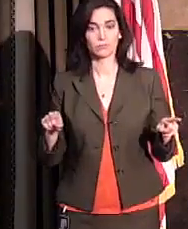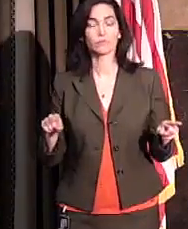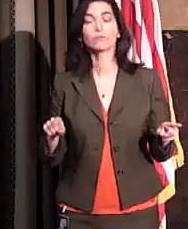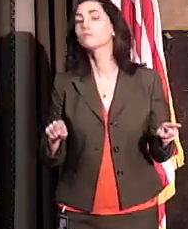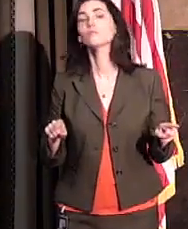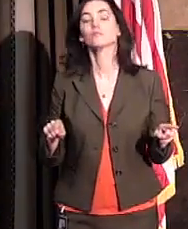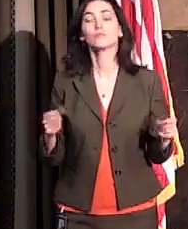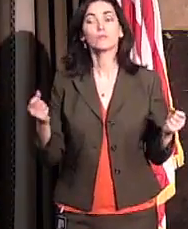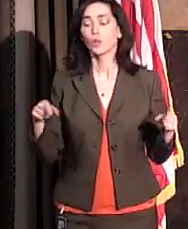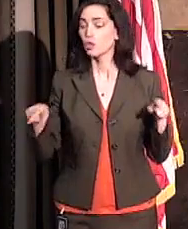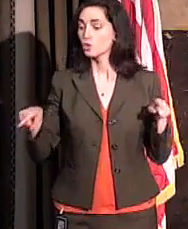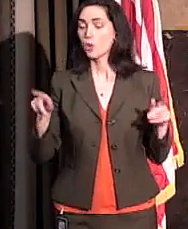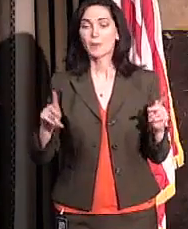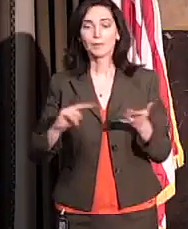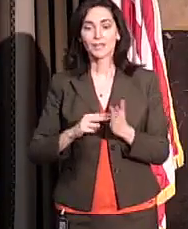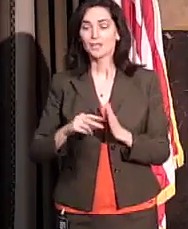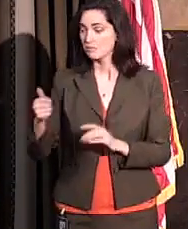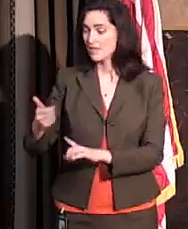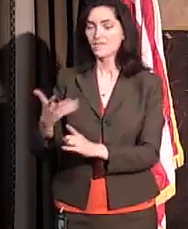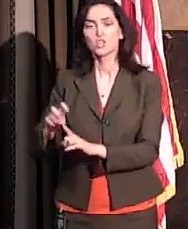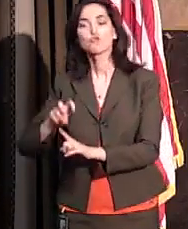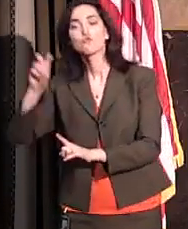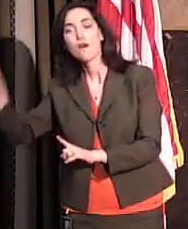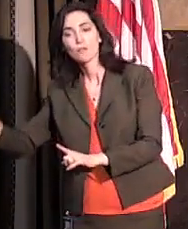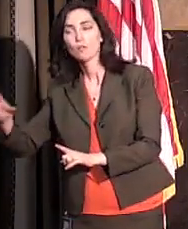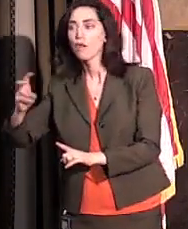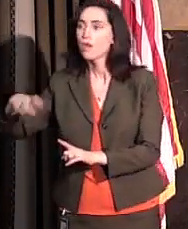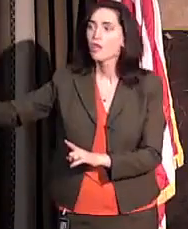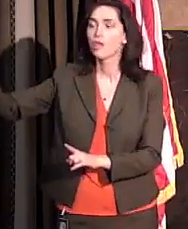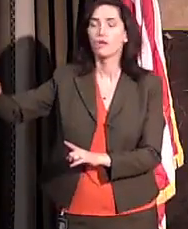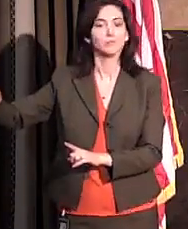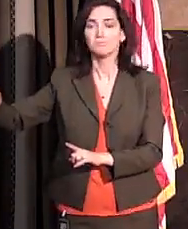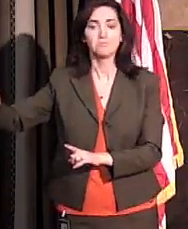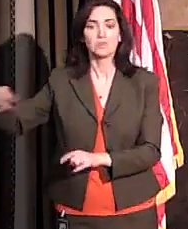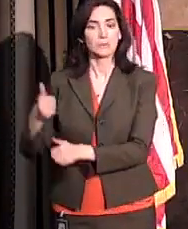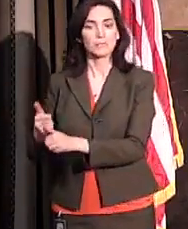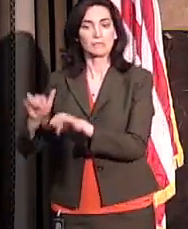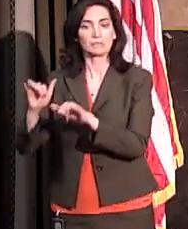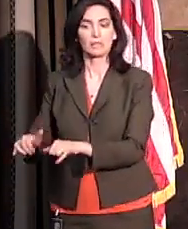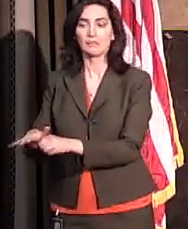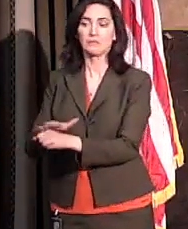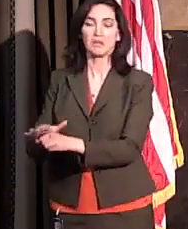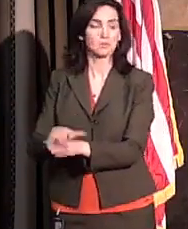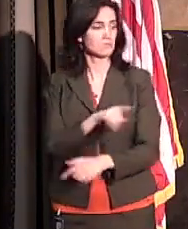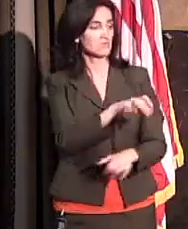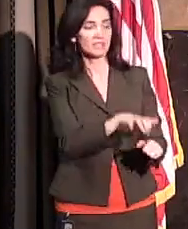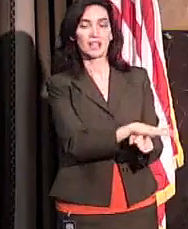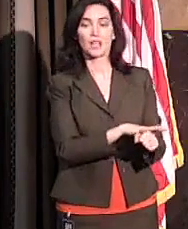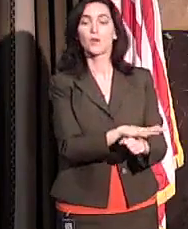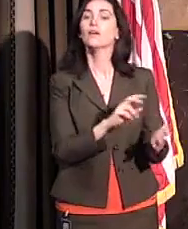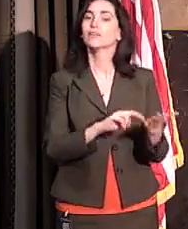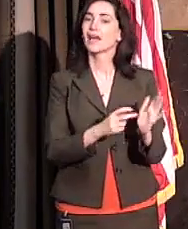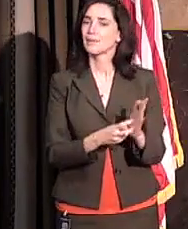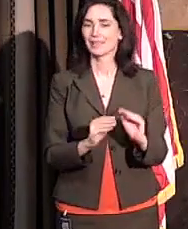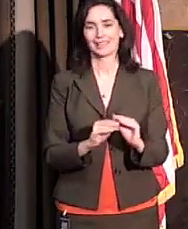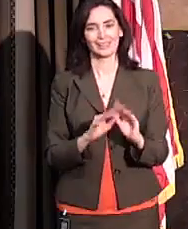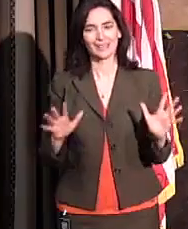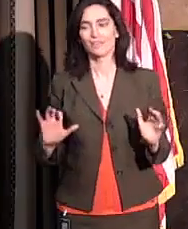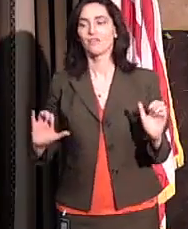travel related, and what that means is it is almost certain that there are other individuals in Louisiana